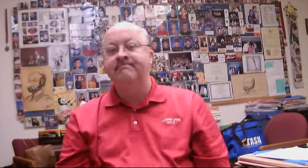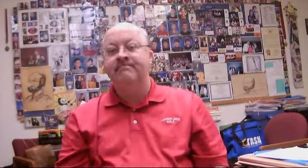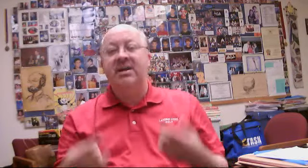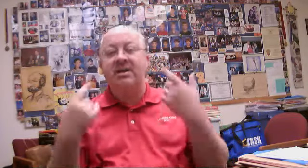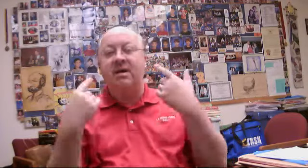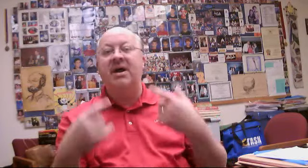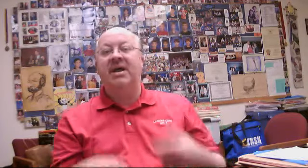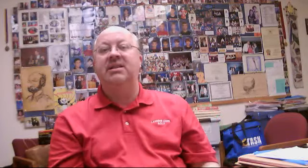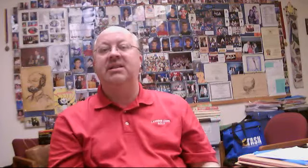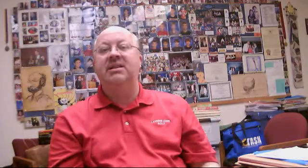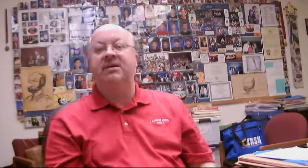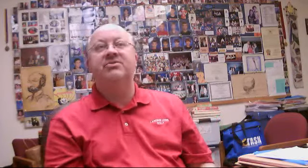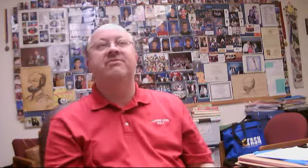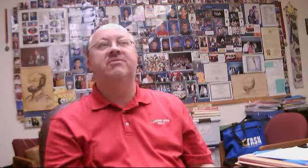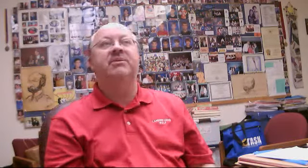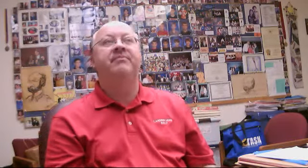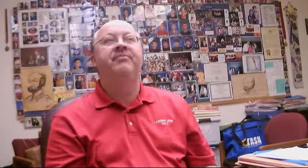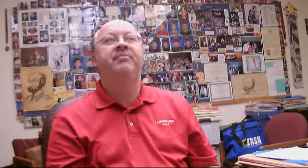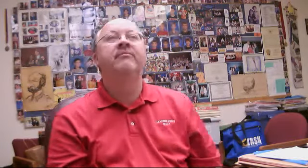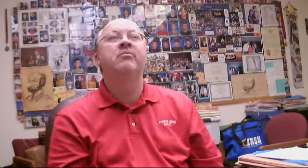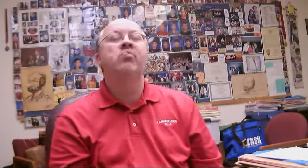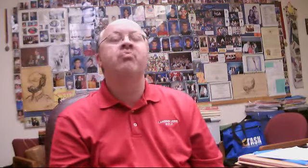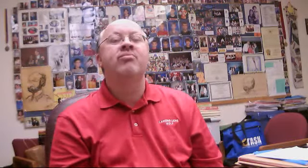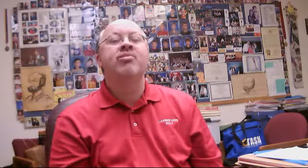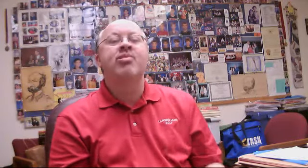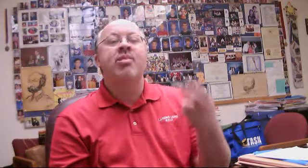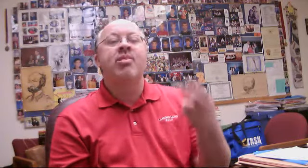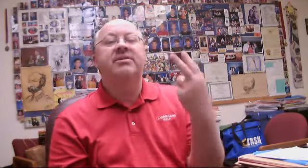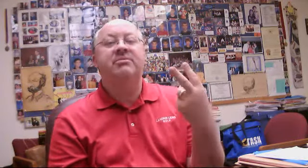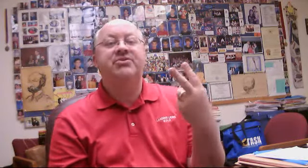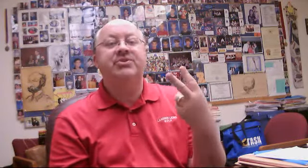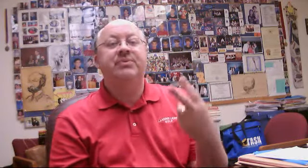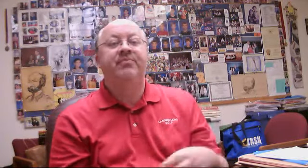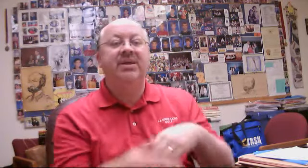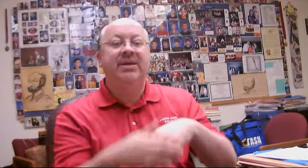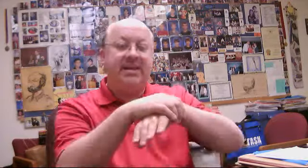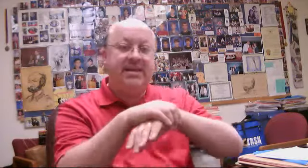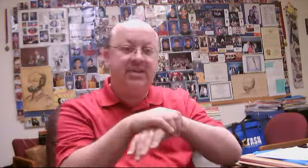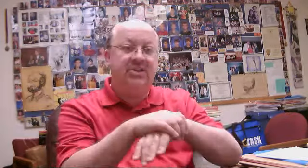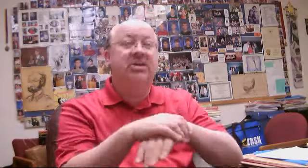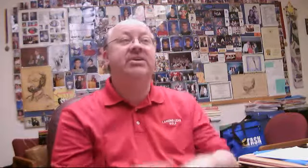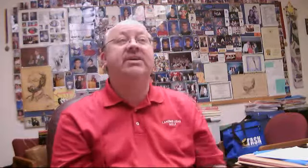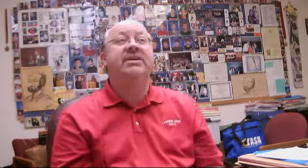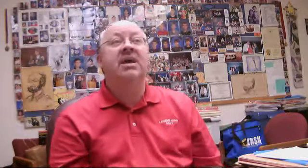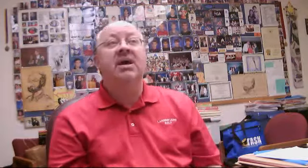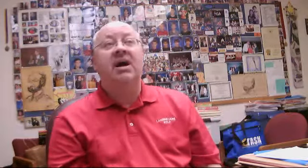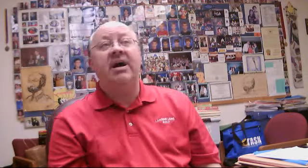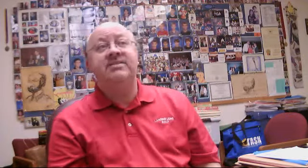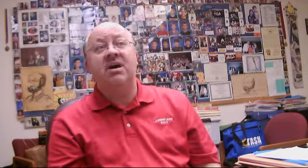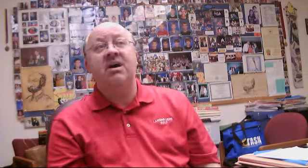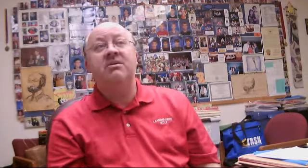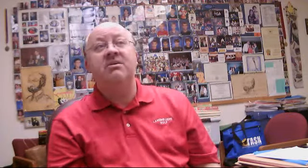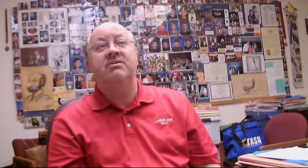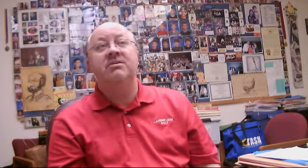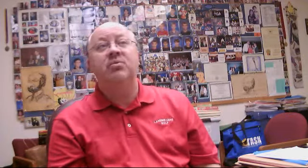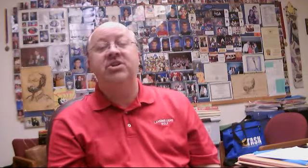and I nod my head a little bit to affirm it. Number 2 in English is, I saw her when she